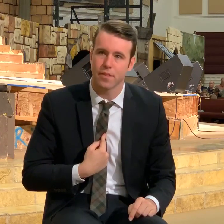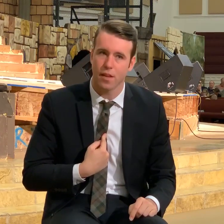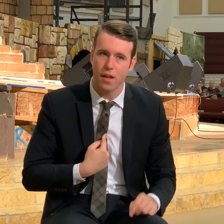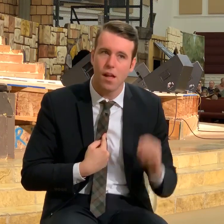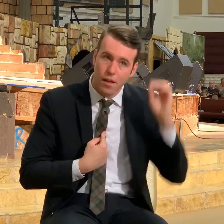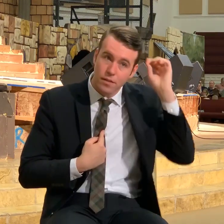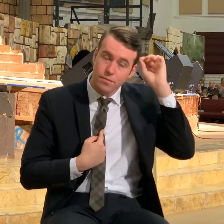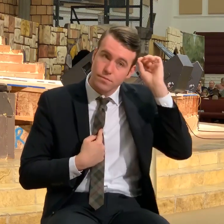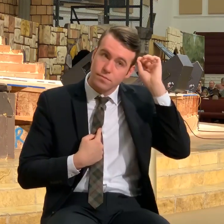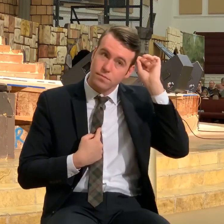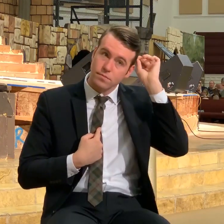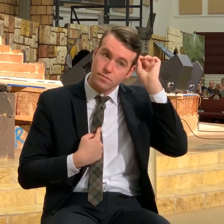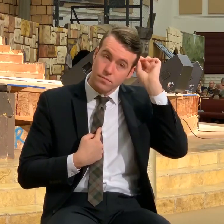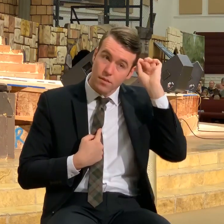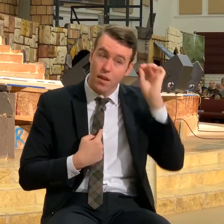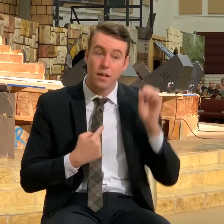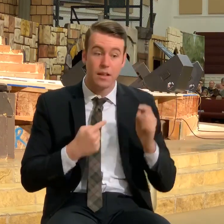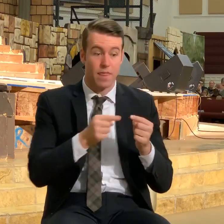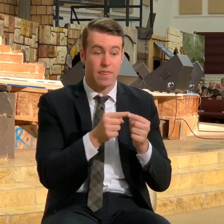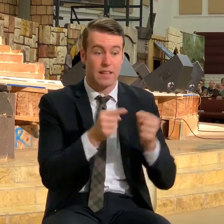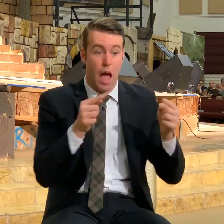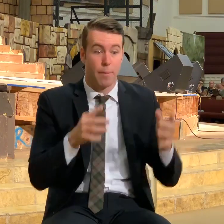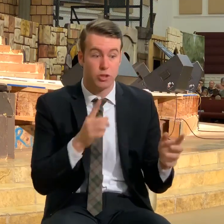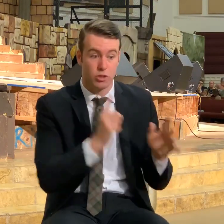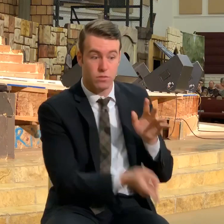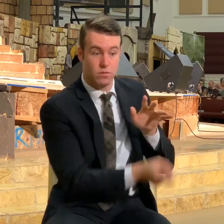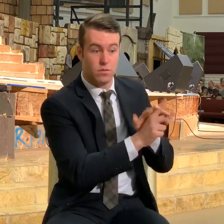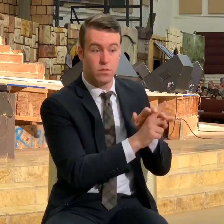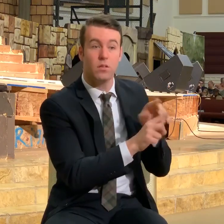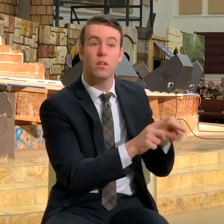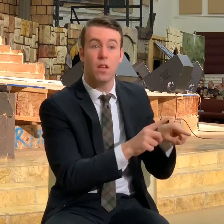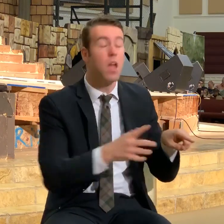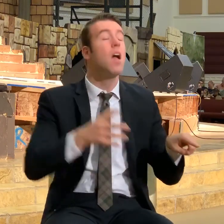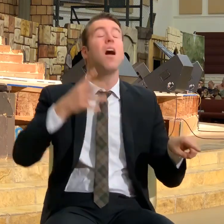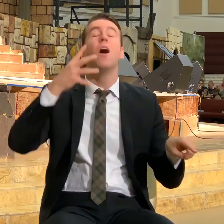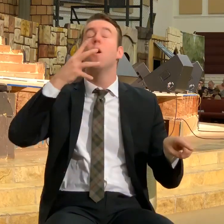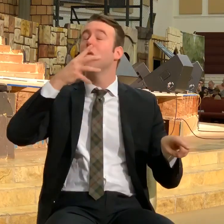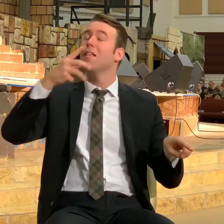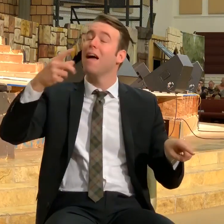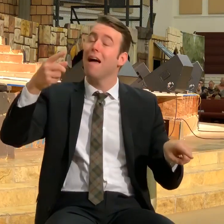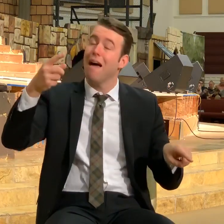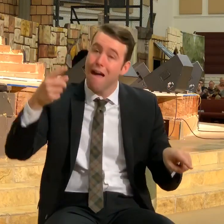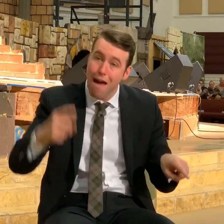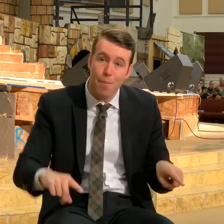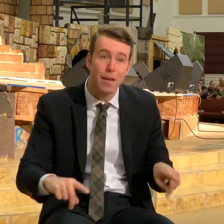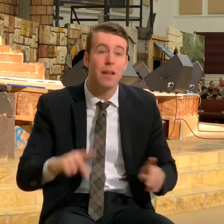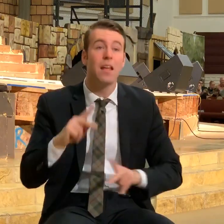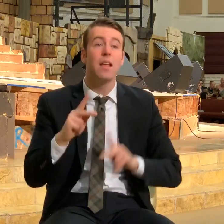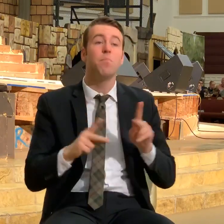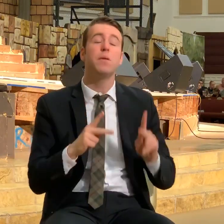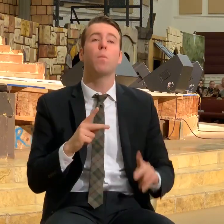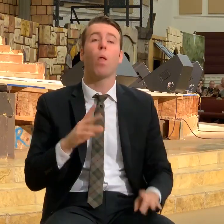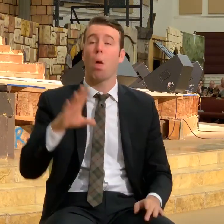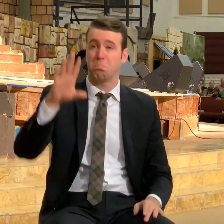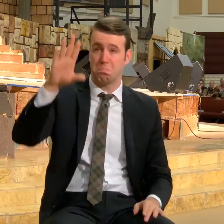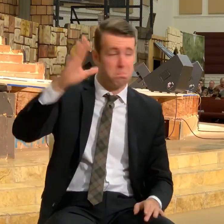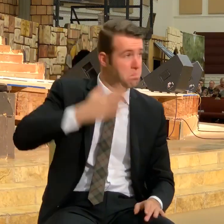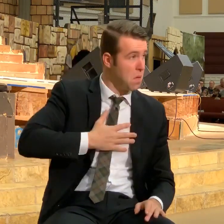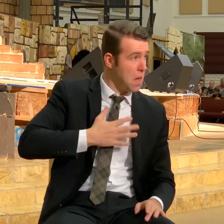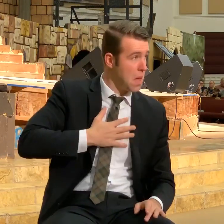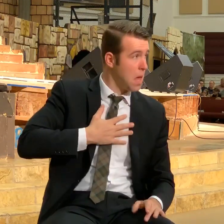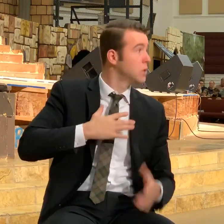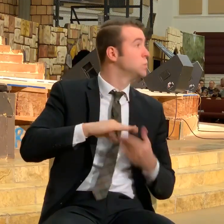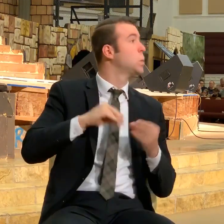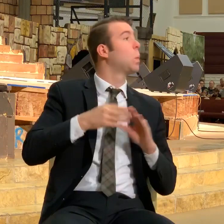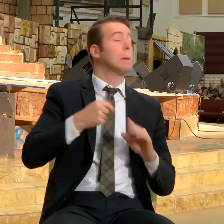And when those spirits of opposition stir up in a church, there will be people that step in to add their story because they